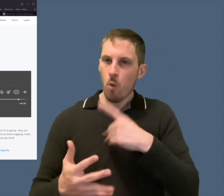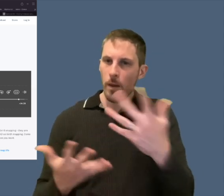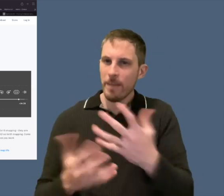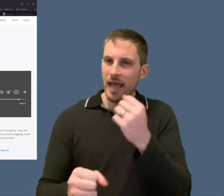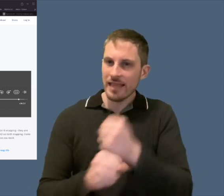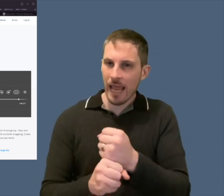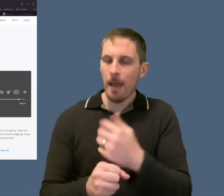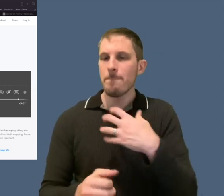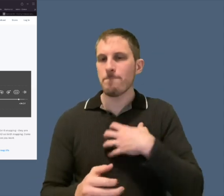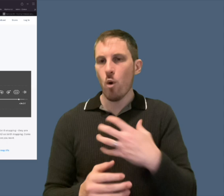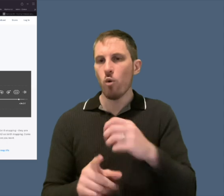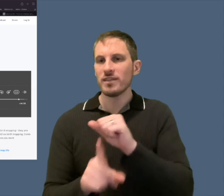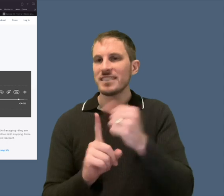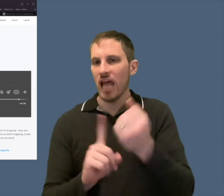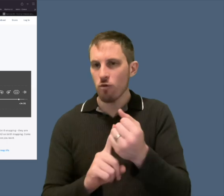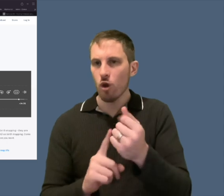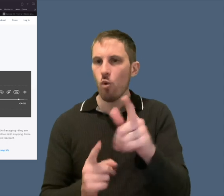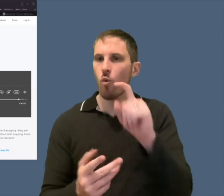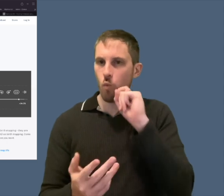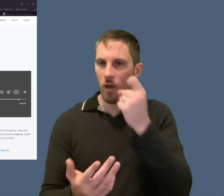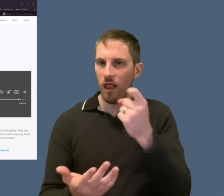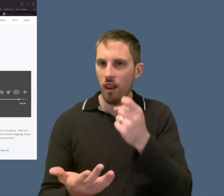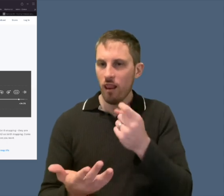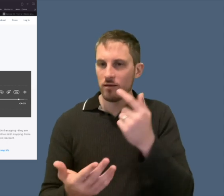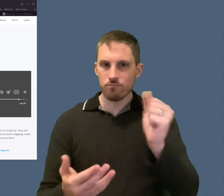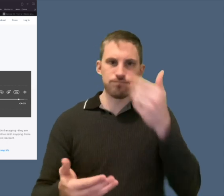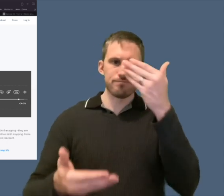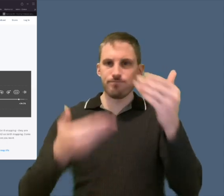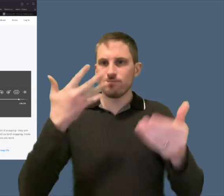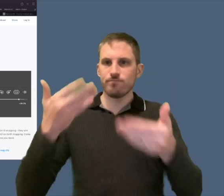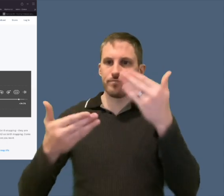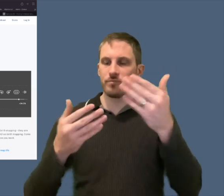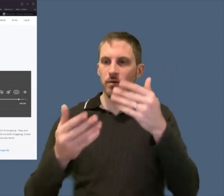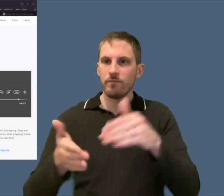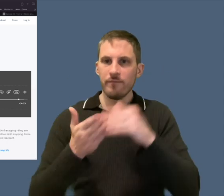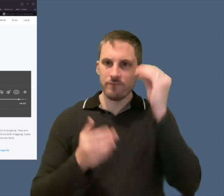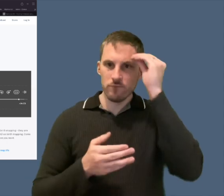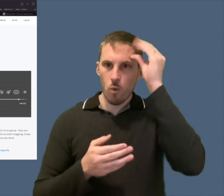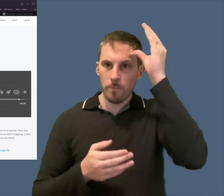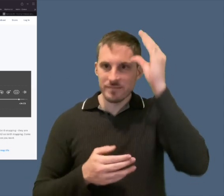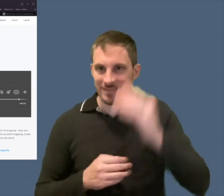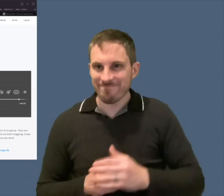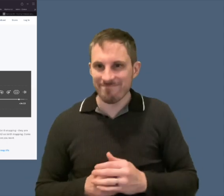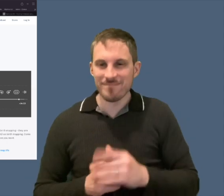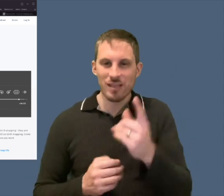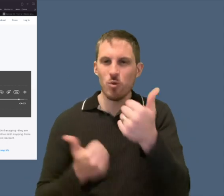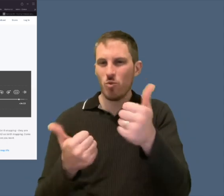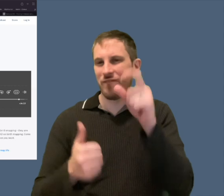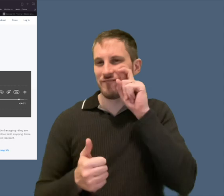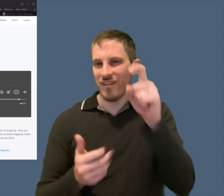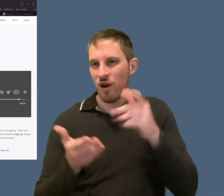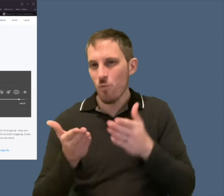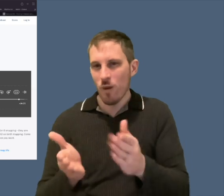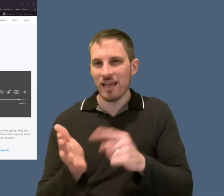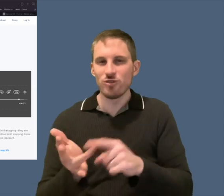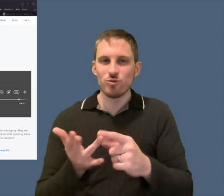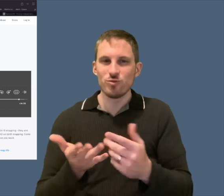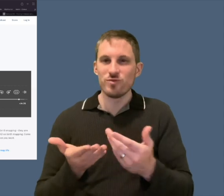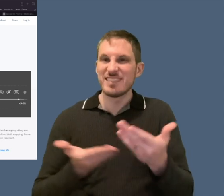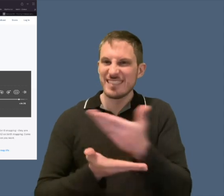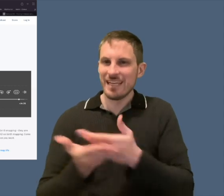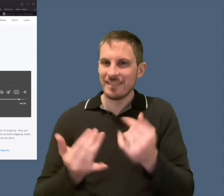more scenarios you're going to be exposed to. And so it's a more fun way to discuss some